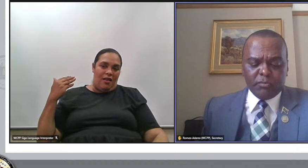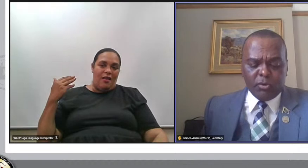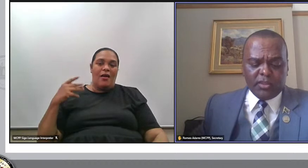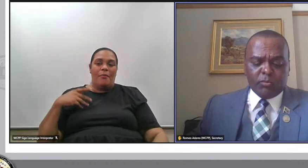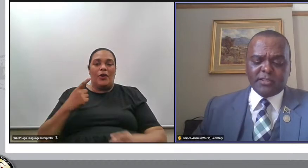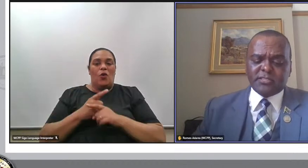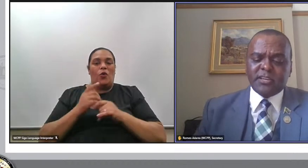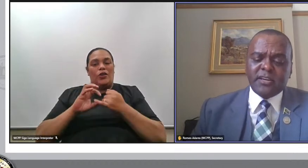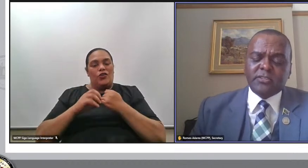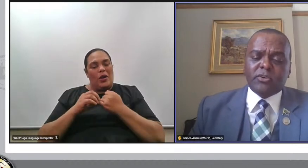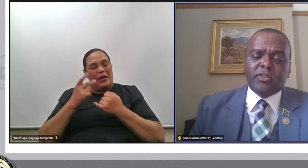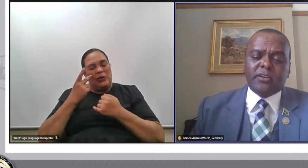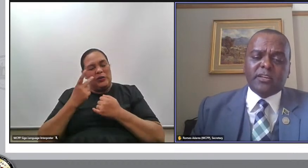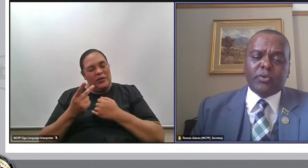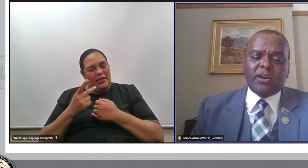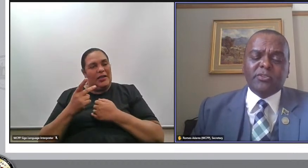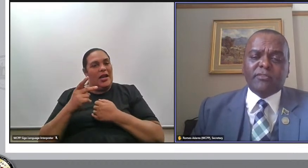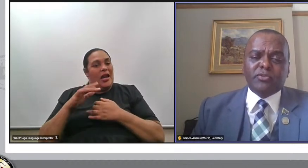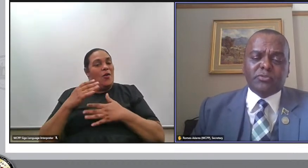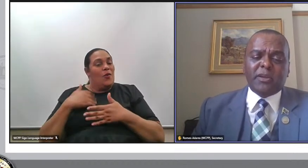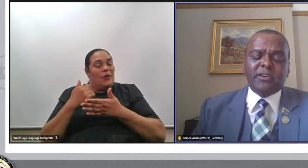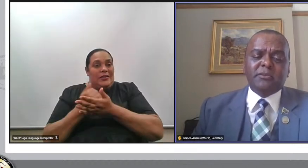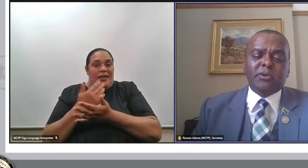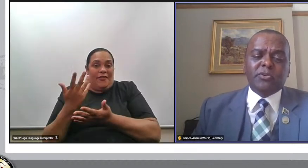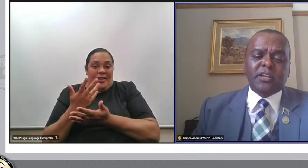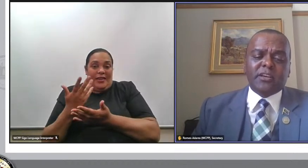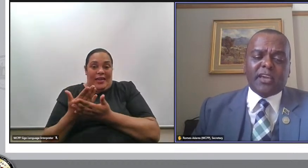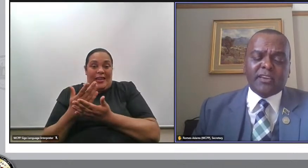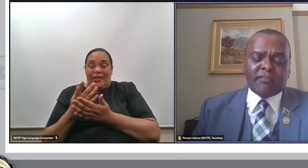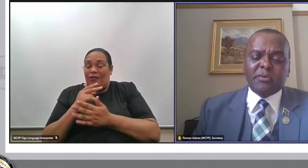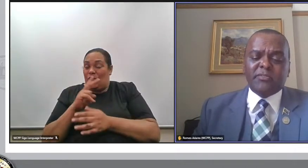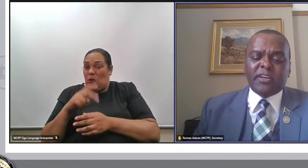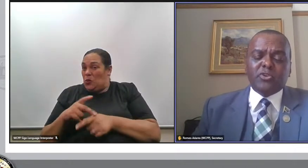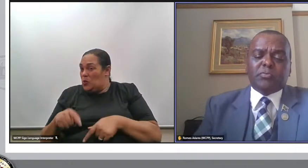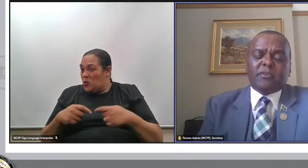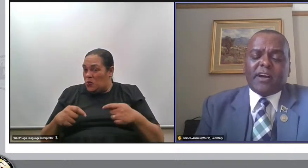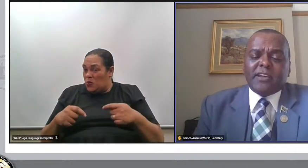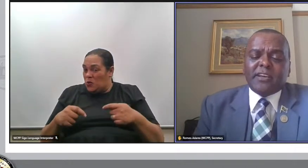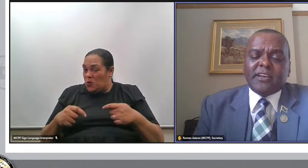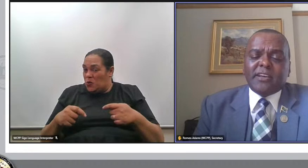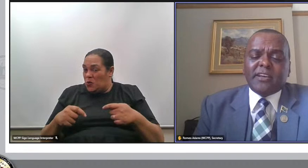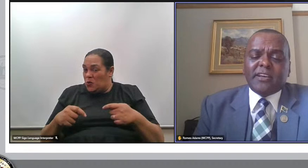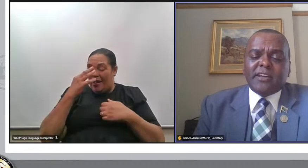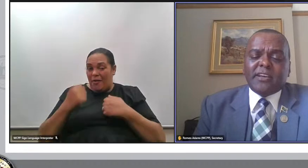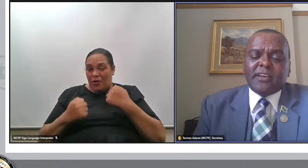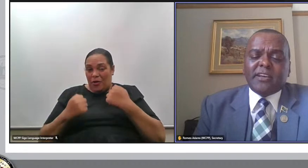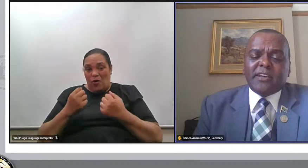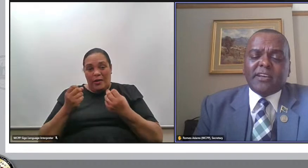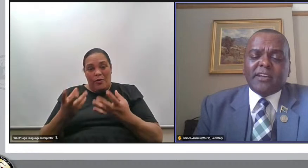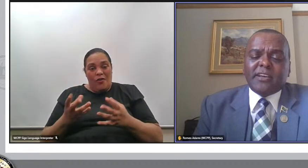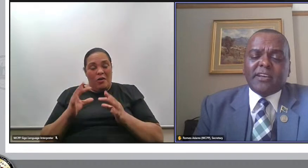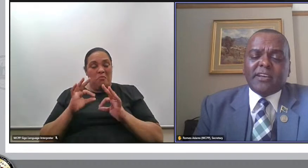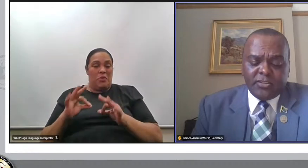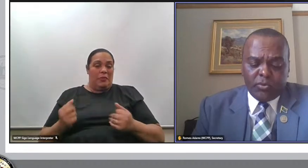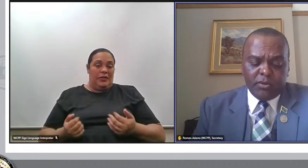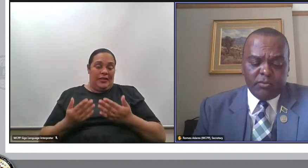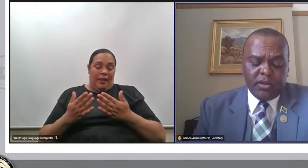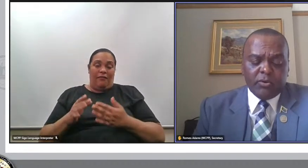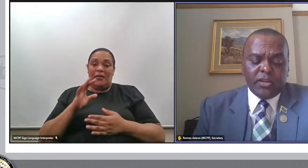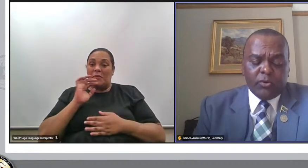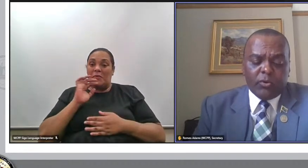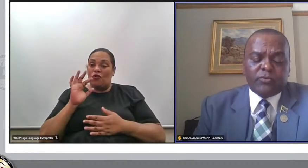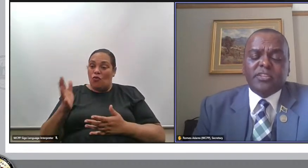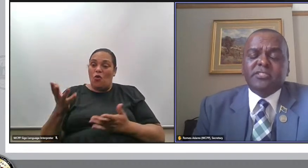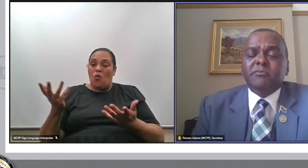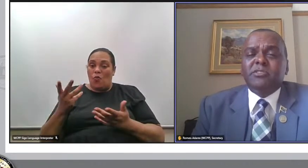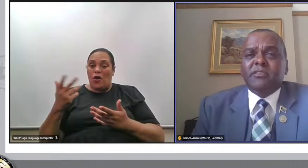buck over more than once, so that if we don't have to spend it because a government venue provides the appropriate service, that is where we